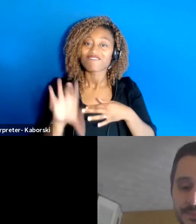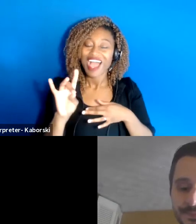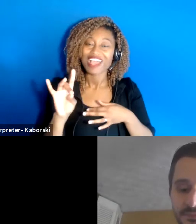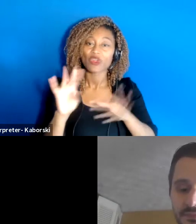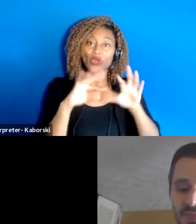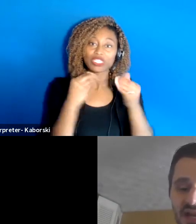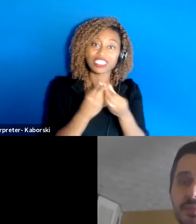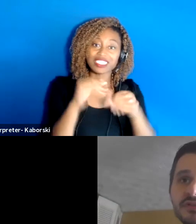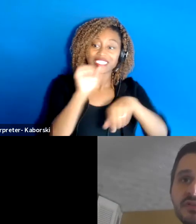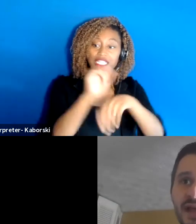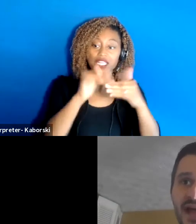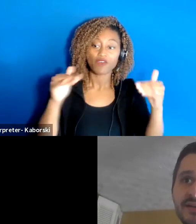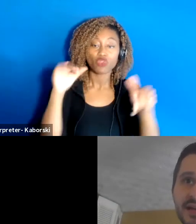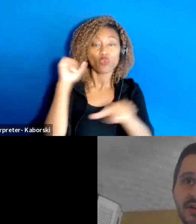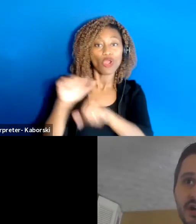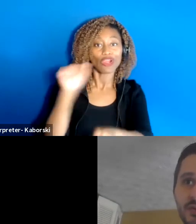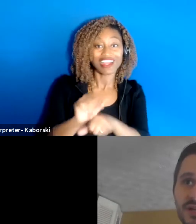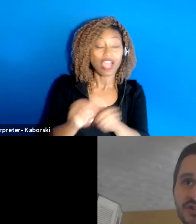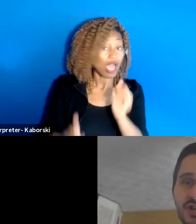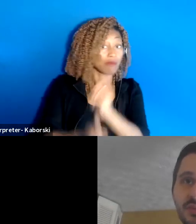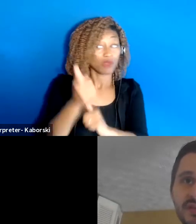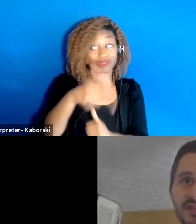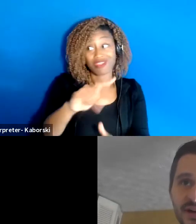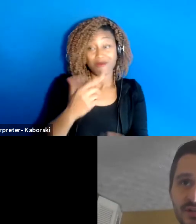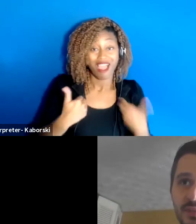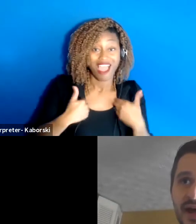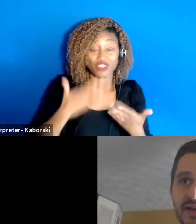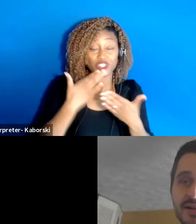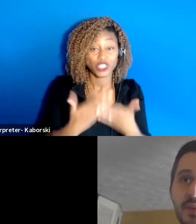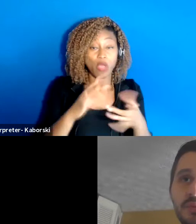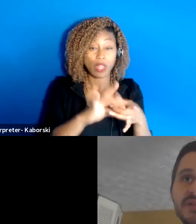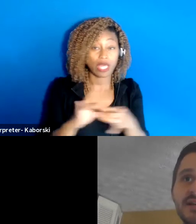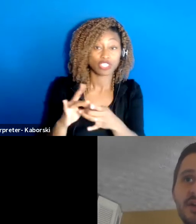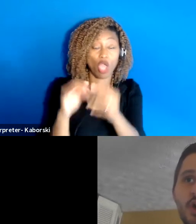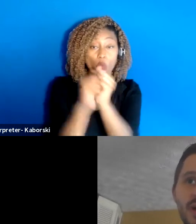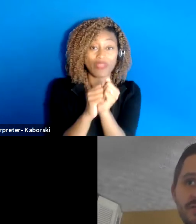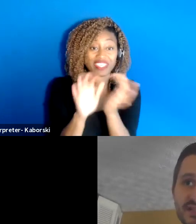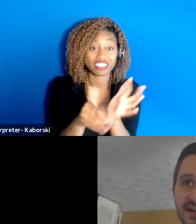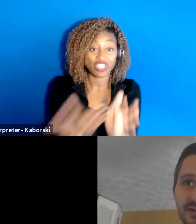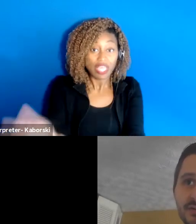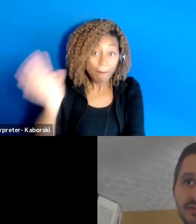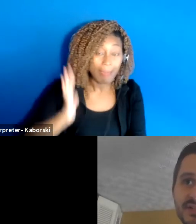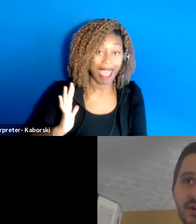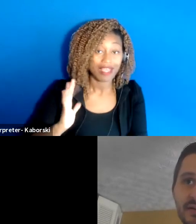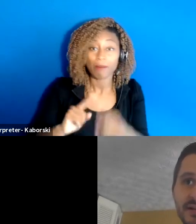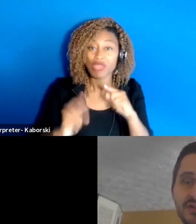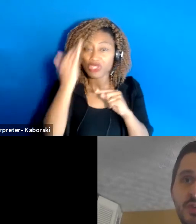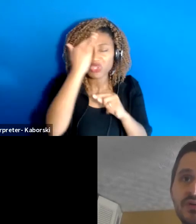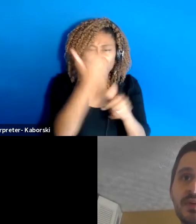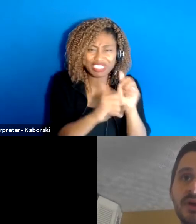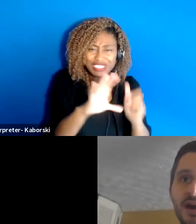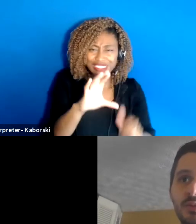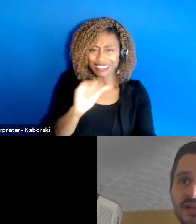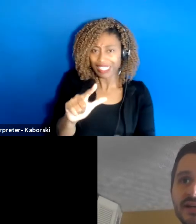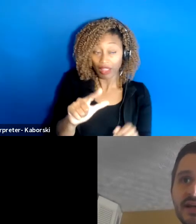working. And most of them had a good relationship with the centers in the past, but they didn't know every single center out there. So